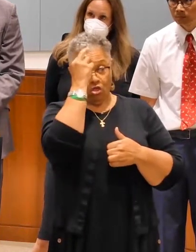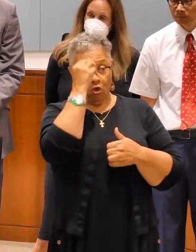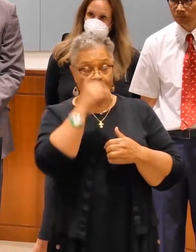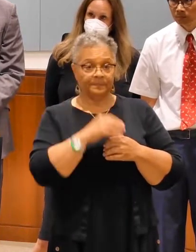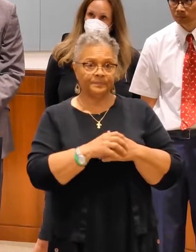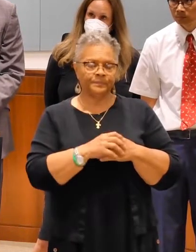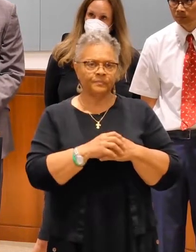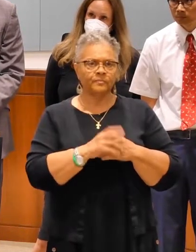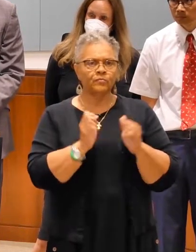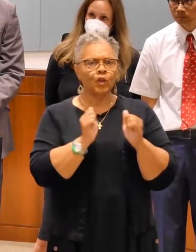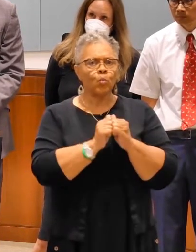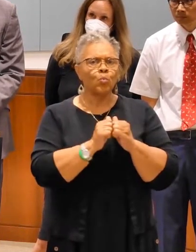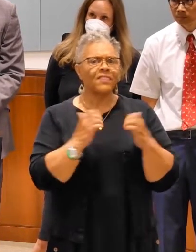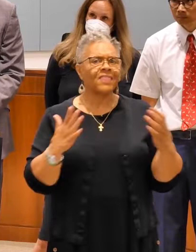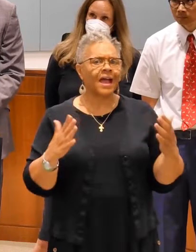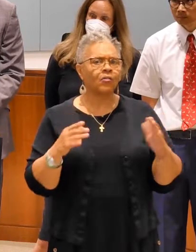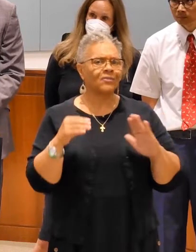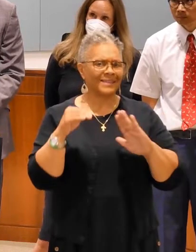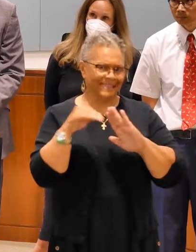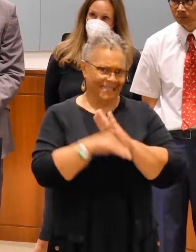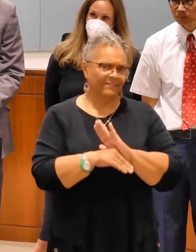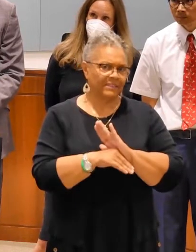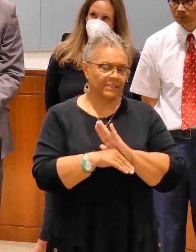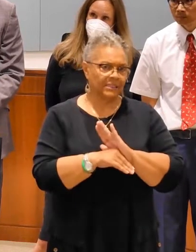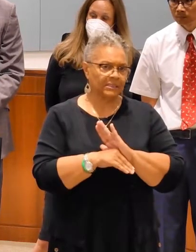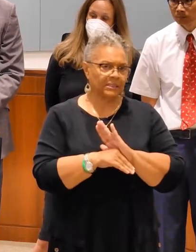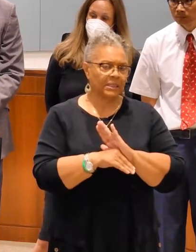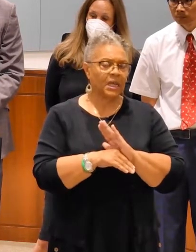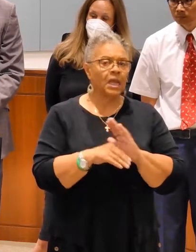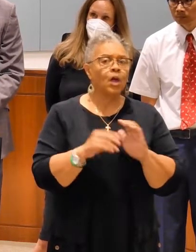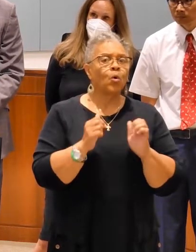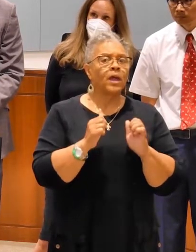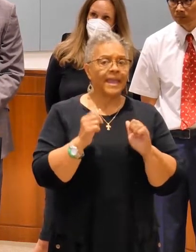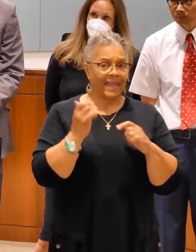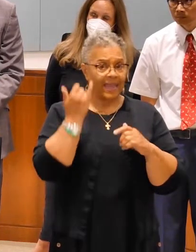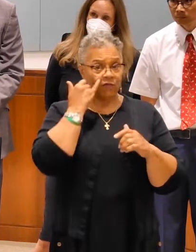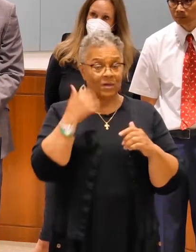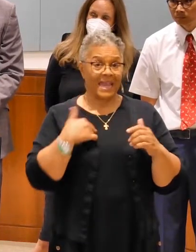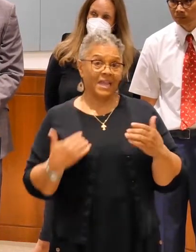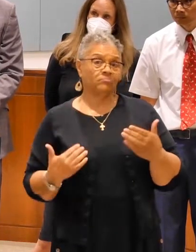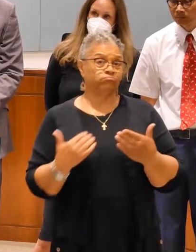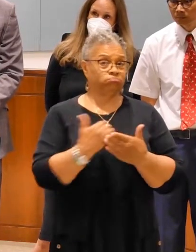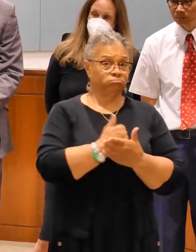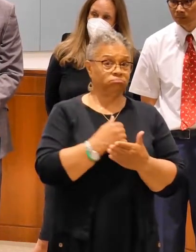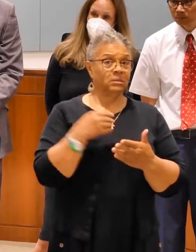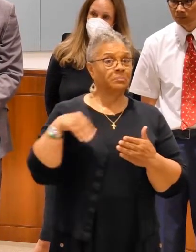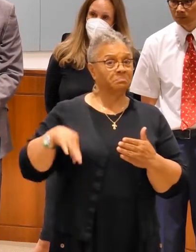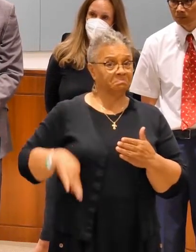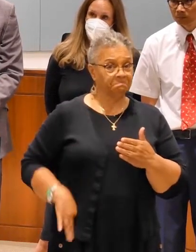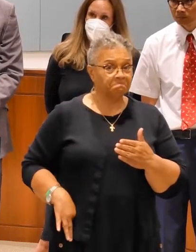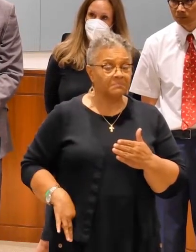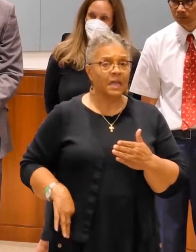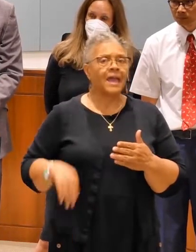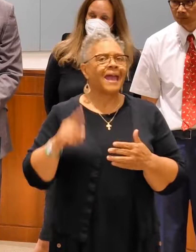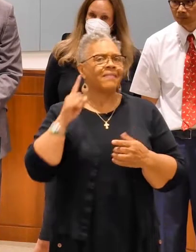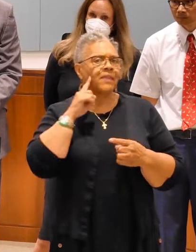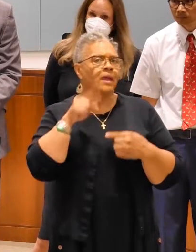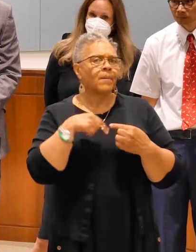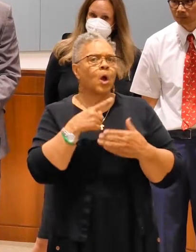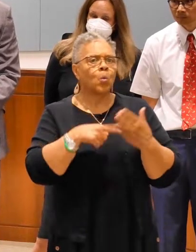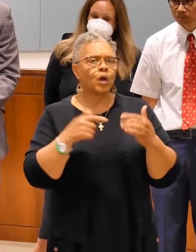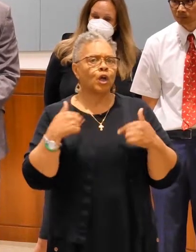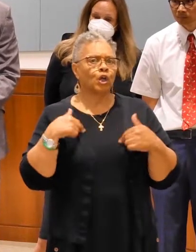we had not had that deficit and we had those gains in our dollars, think about what we could have